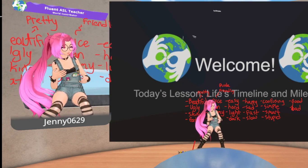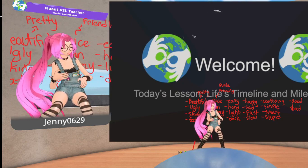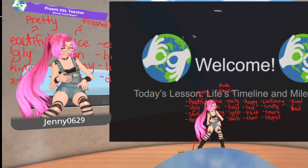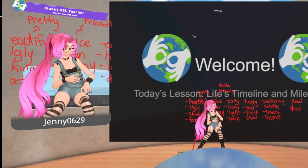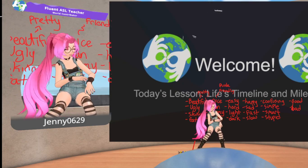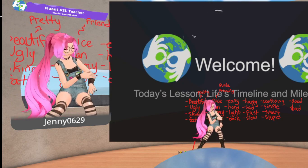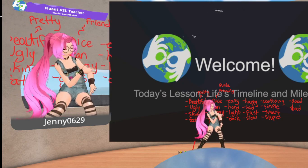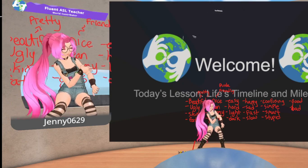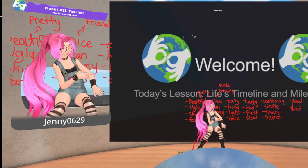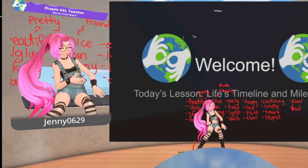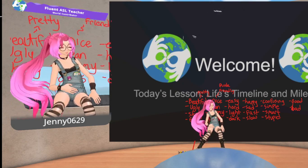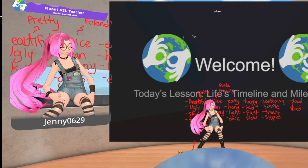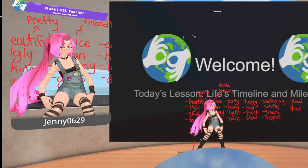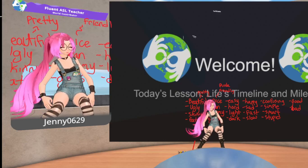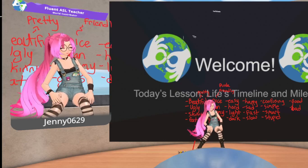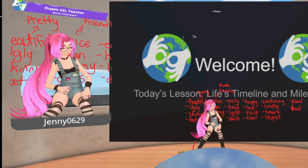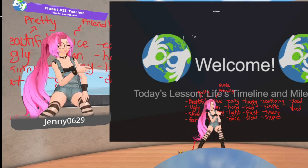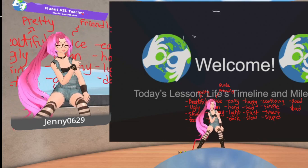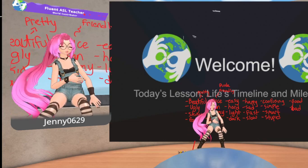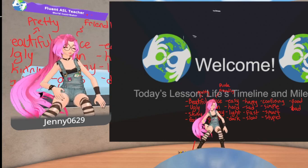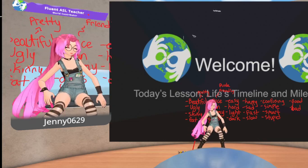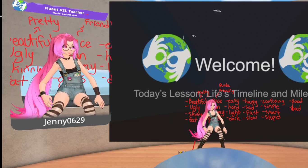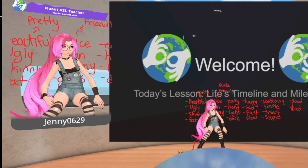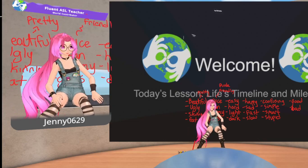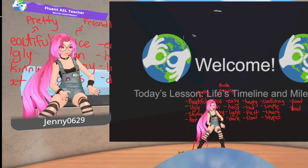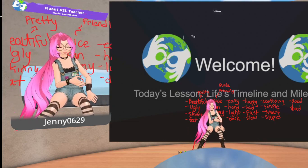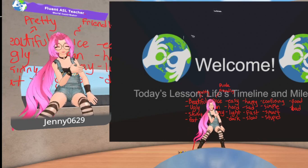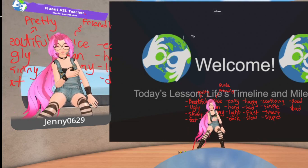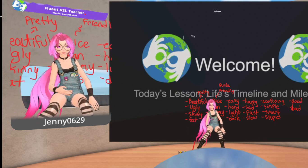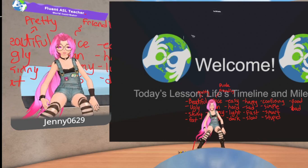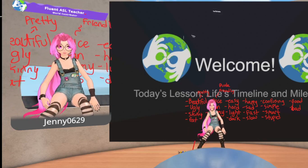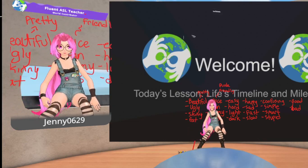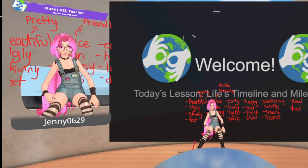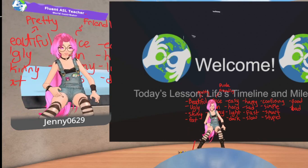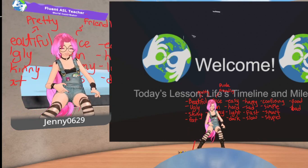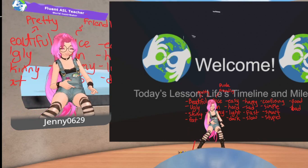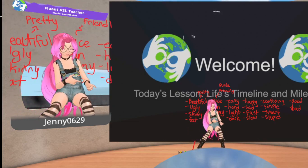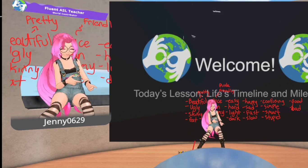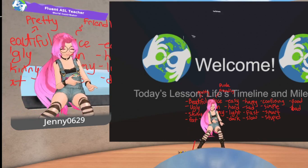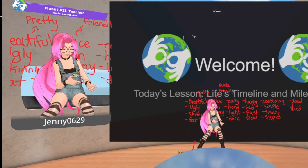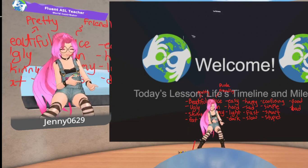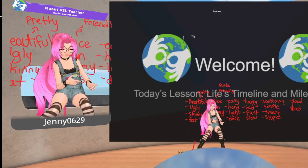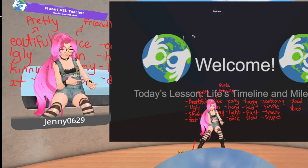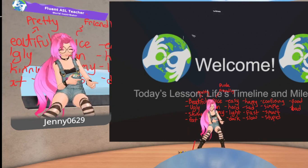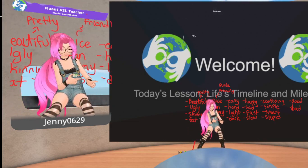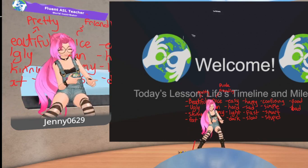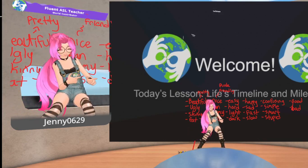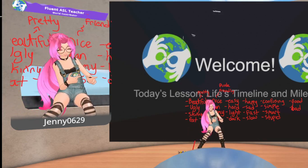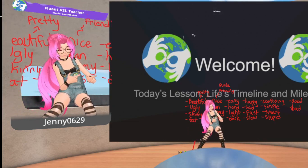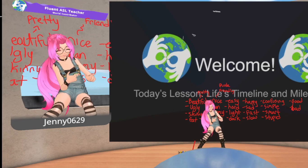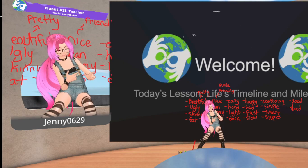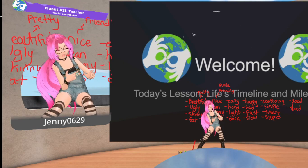sense if I were to do this? It's slow. It's super slow. And it's super